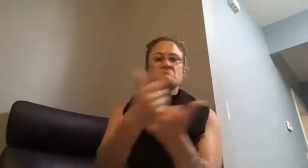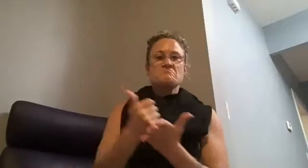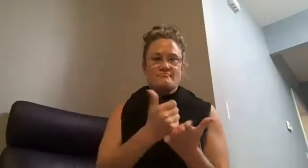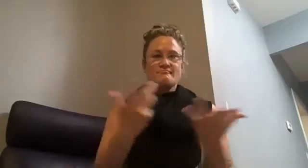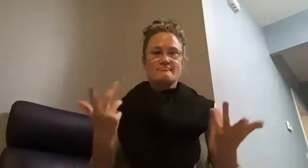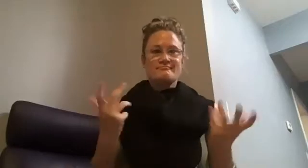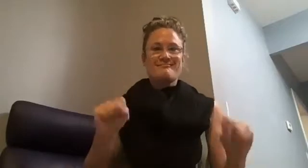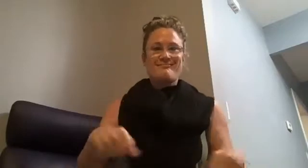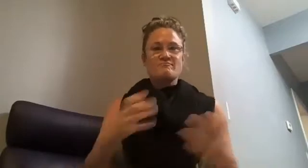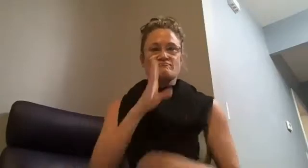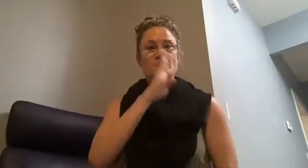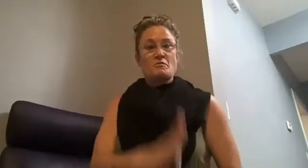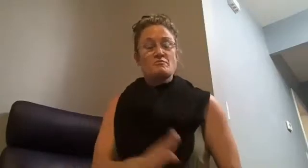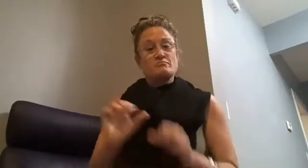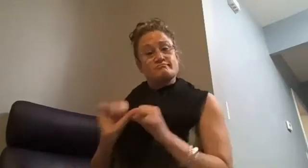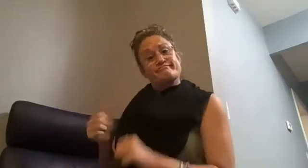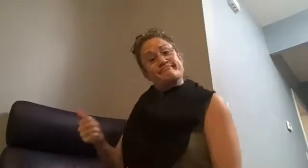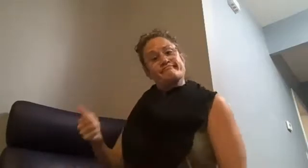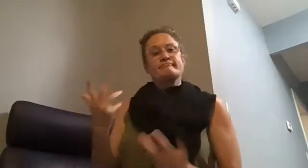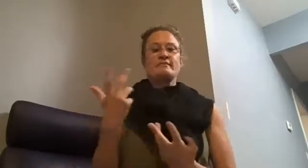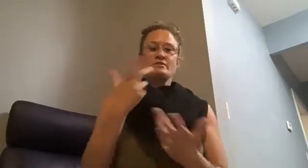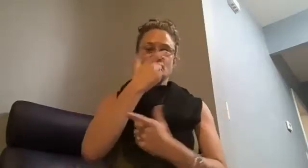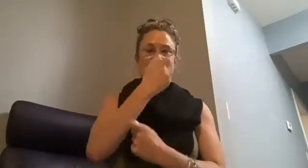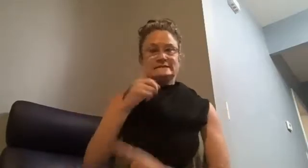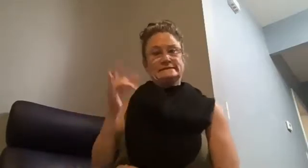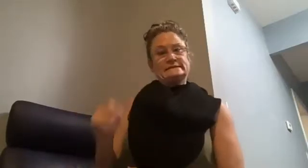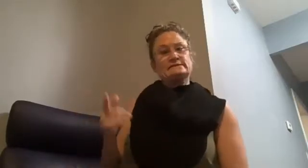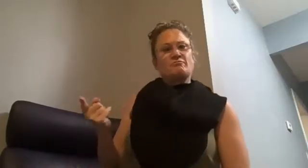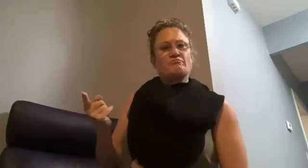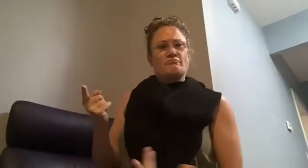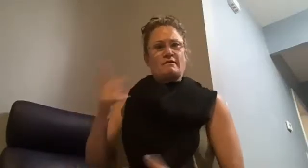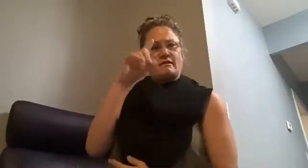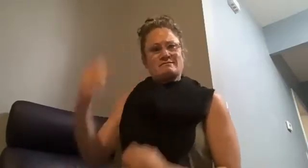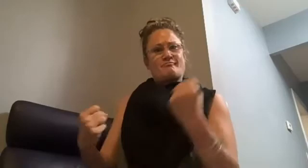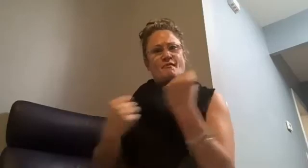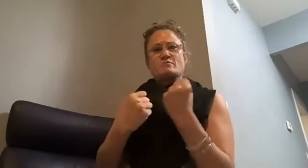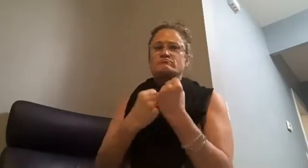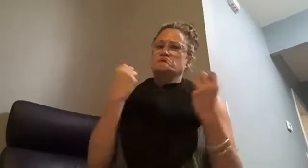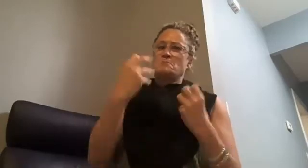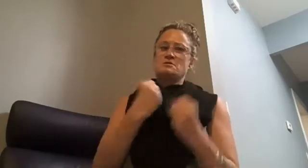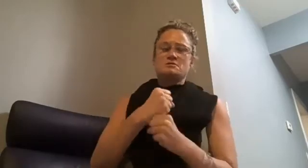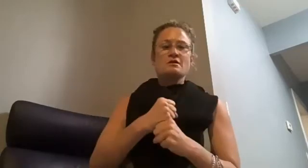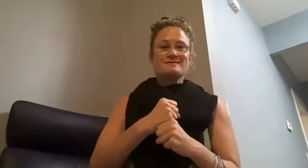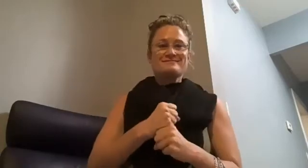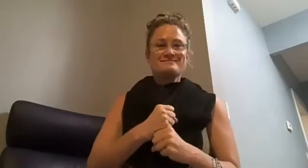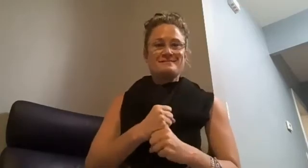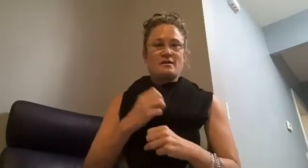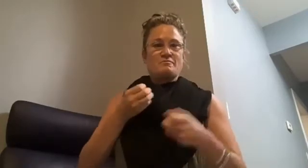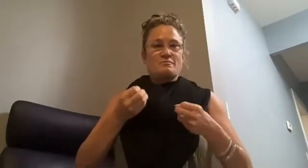keep him sober. And the other interesting thing about Dan is, because he sponsored me for so long, I've had the opportunity to see him change as a